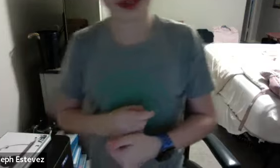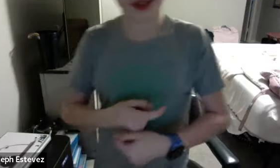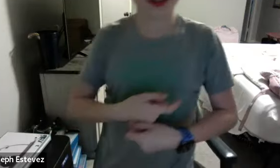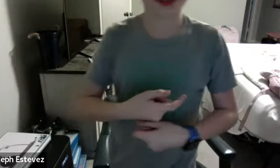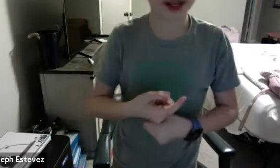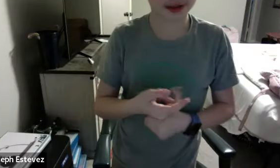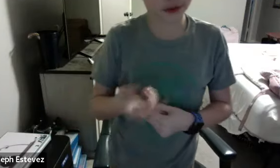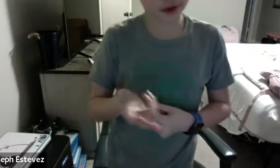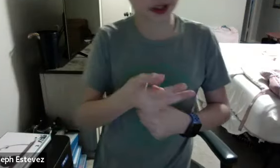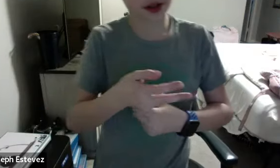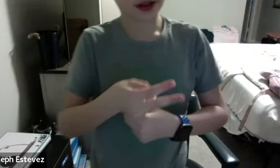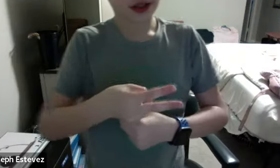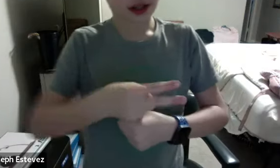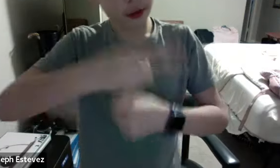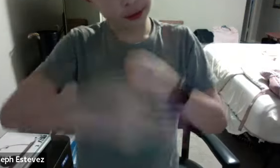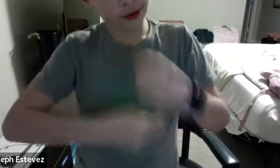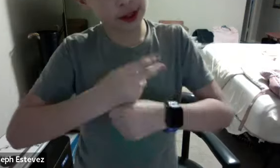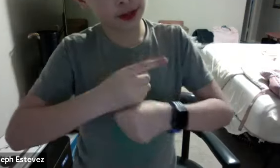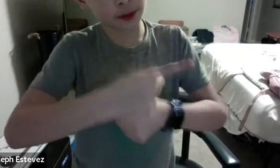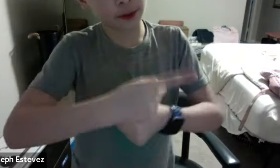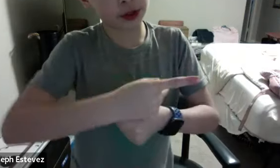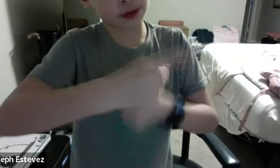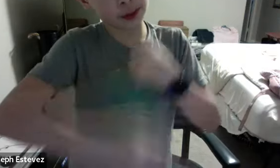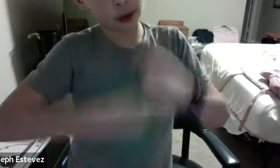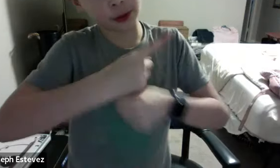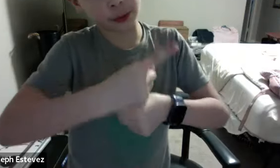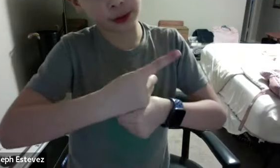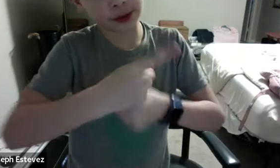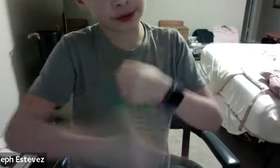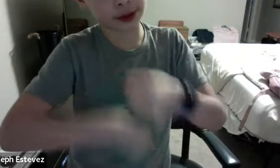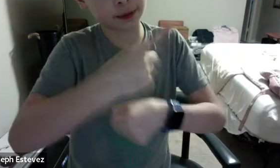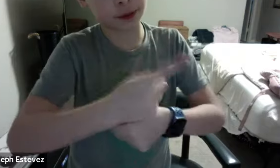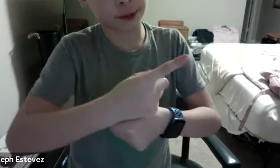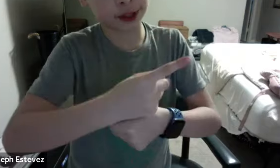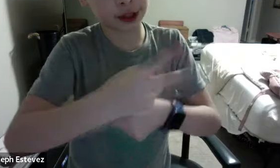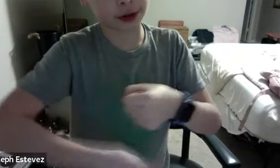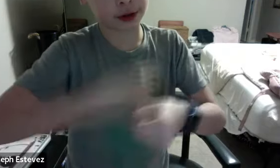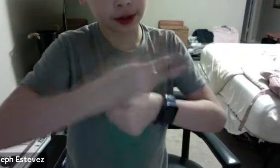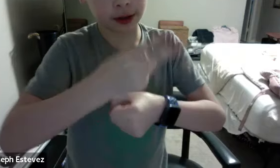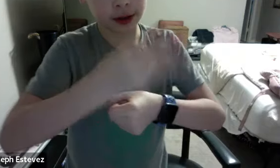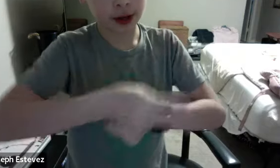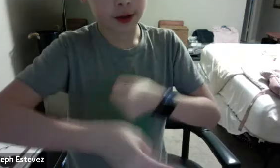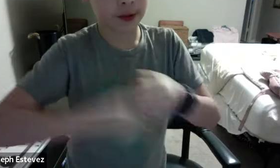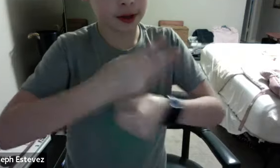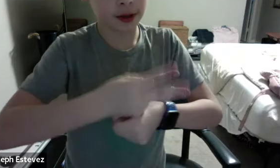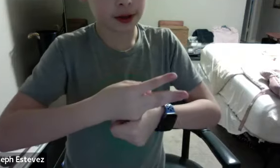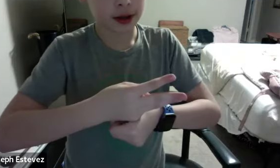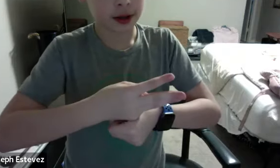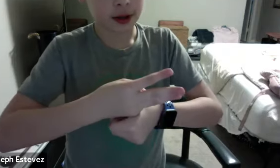Let's say for a year, you would do this, but would you hold one finger up for 1 year, 2 year, 3 year?